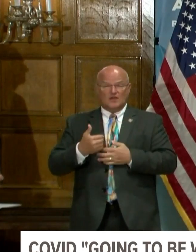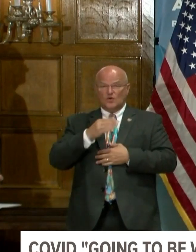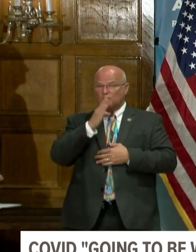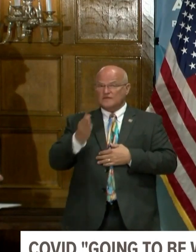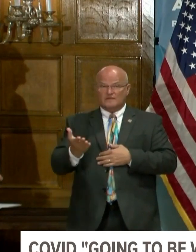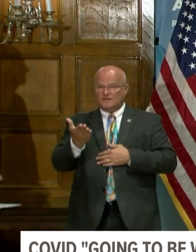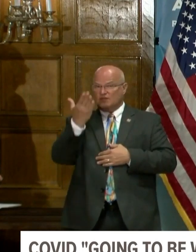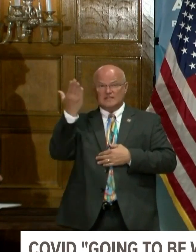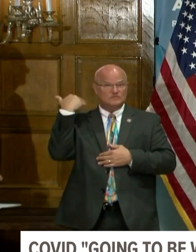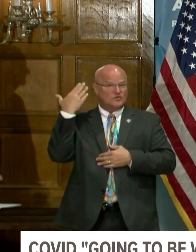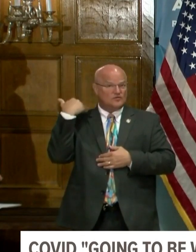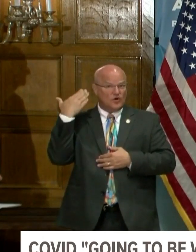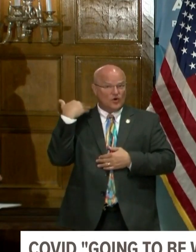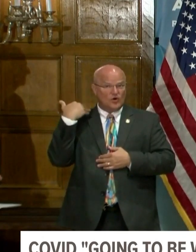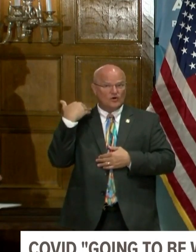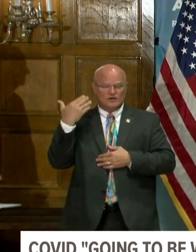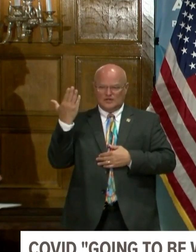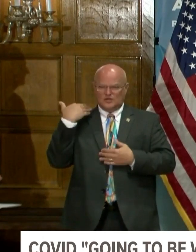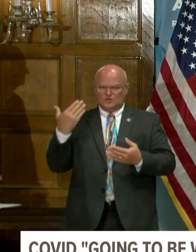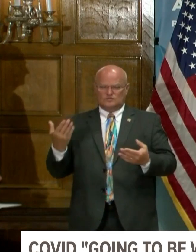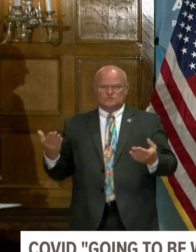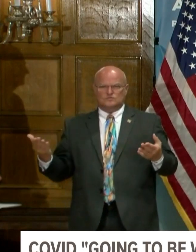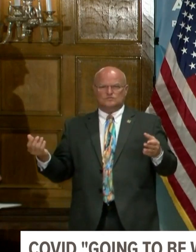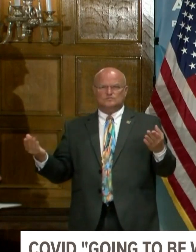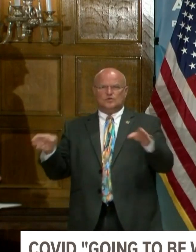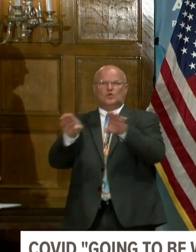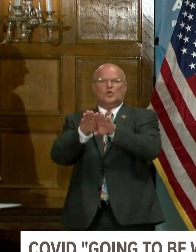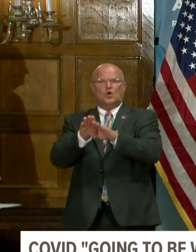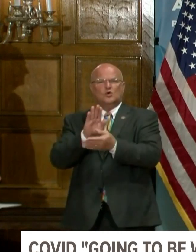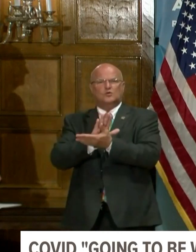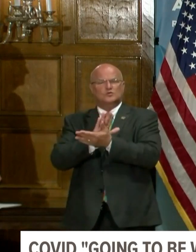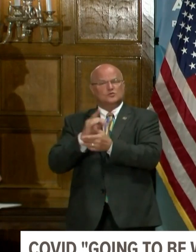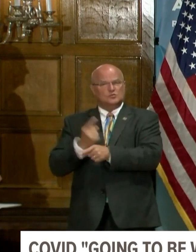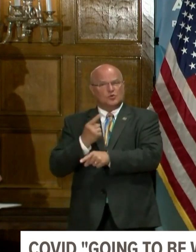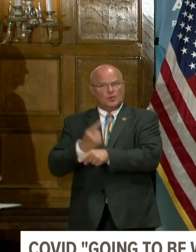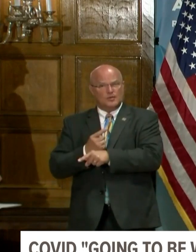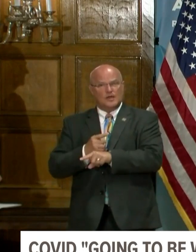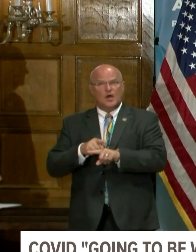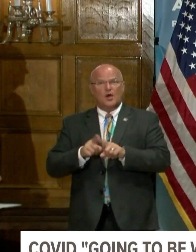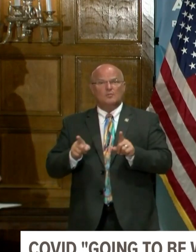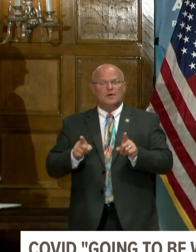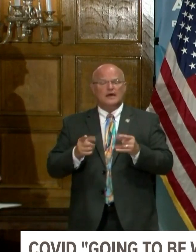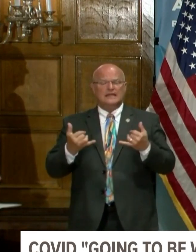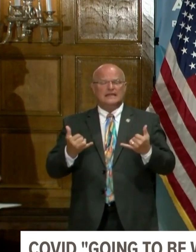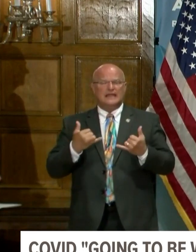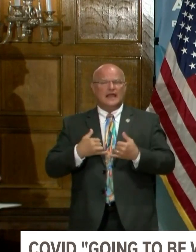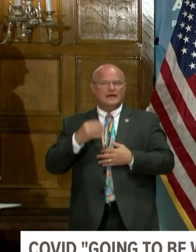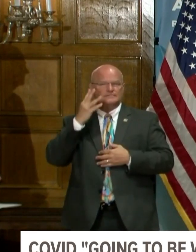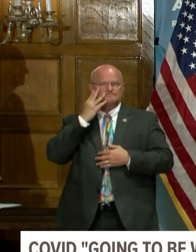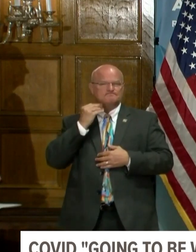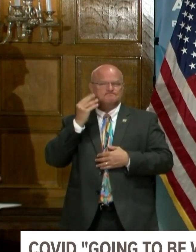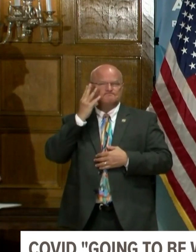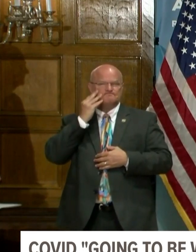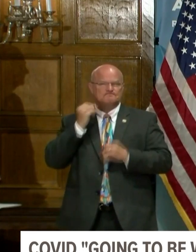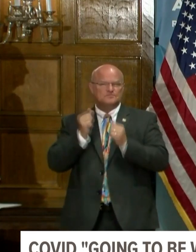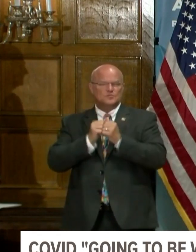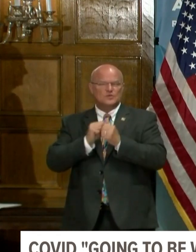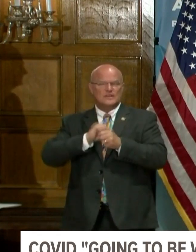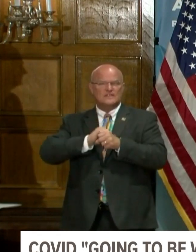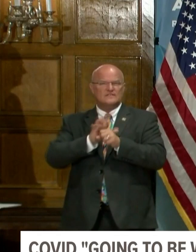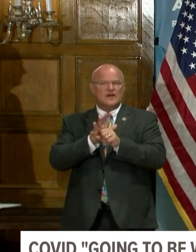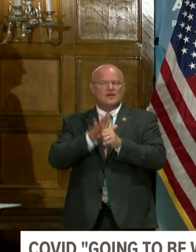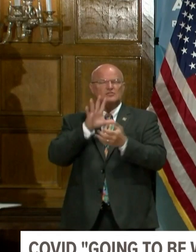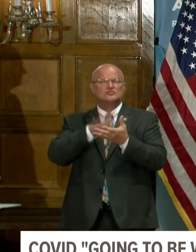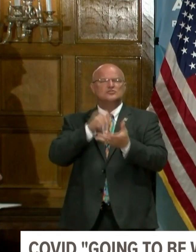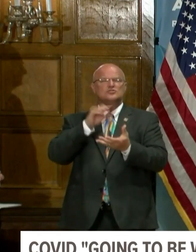new virus. We closed our schools down appropriately, but we are gaining experience with this virus, learning